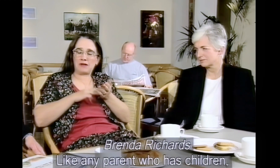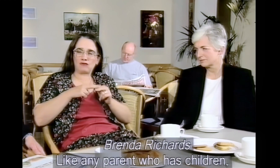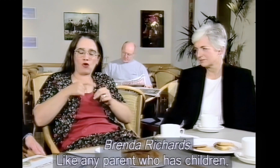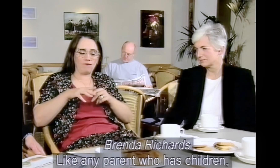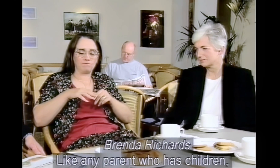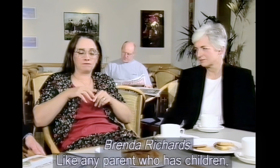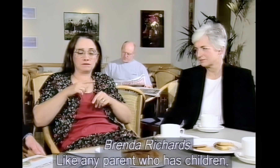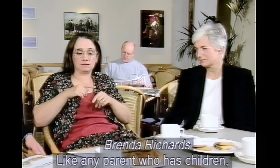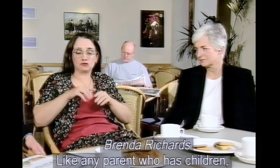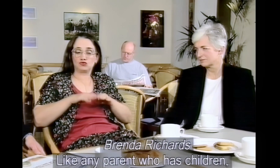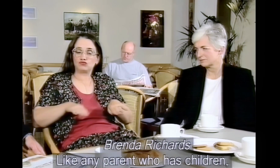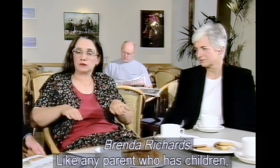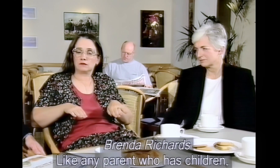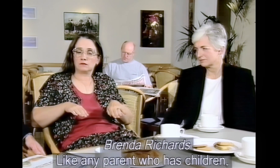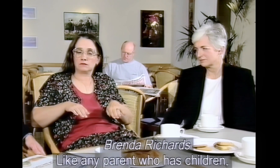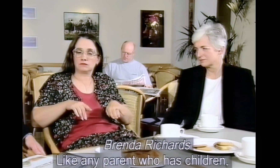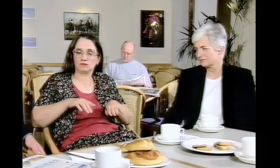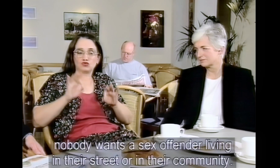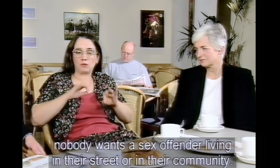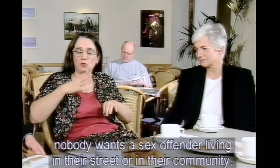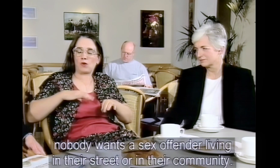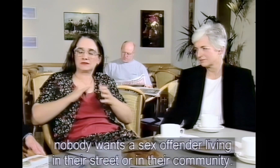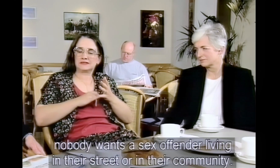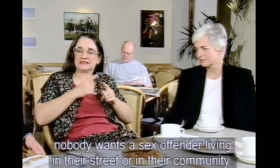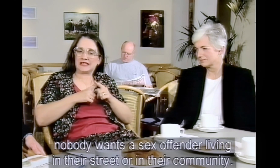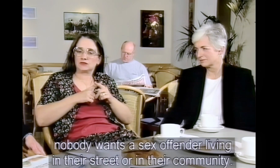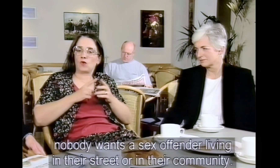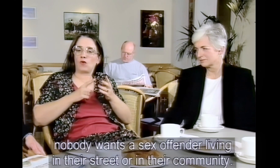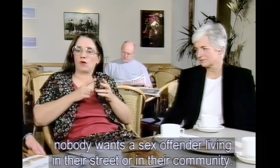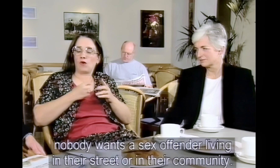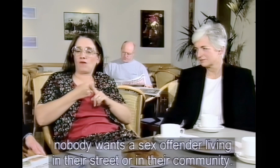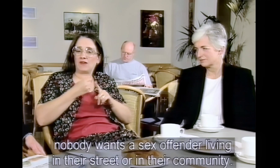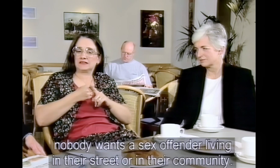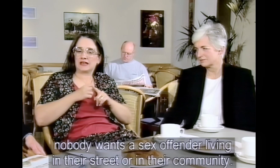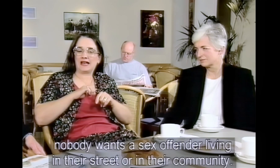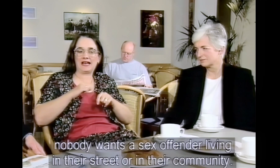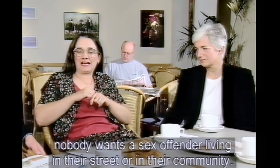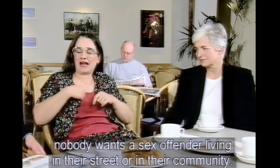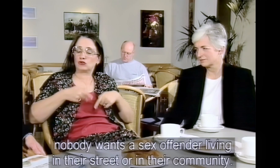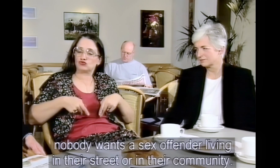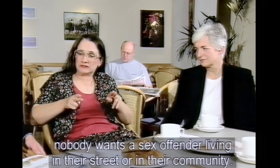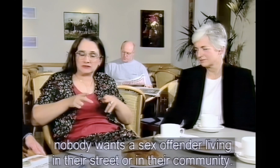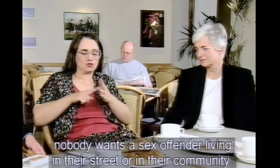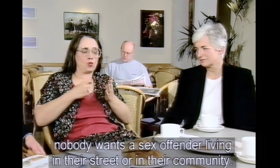Like any parent who has children, nobody wants a sex offender living in their street or in their community.